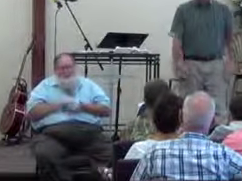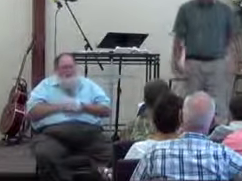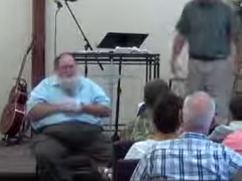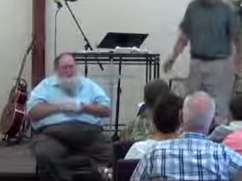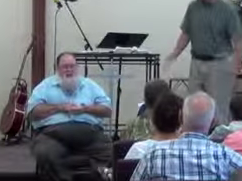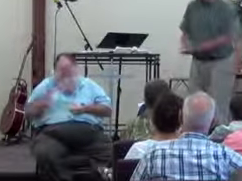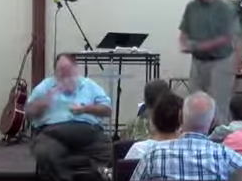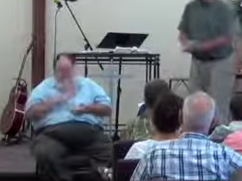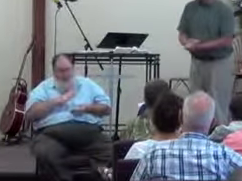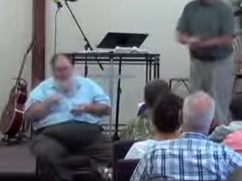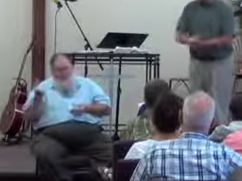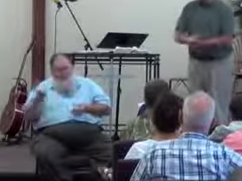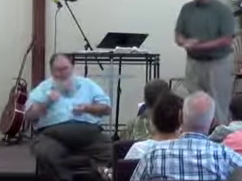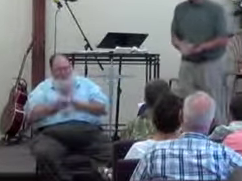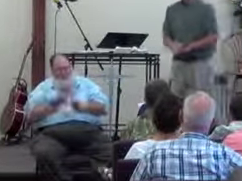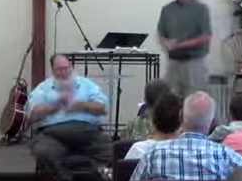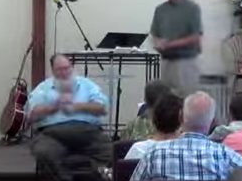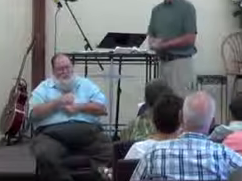and